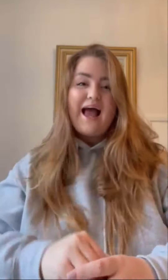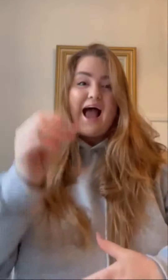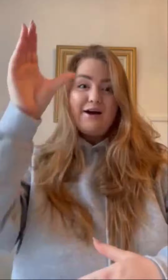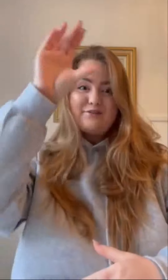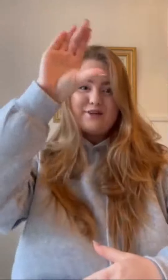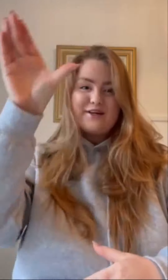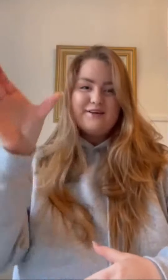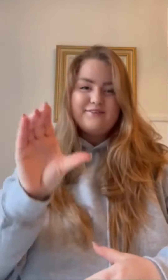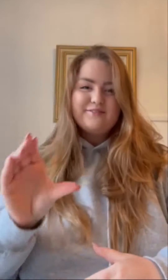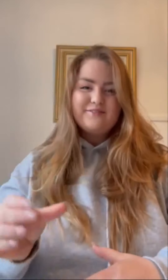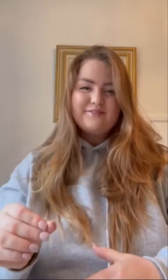Africa,